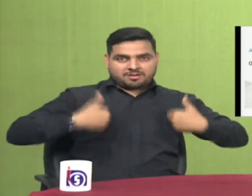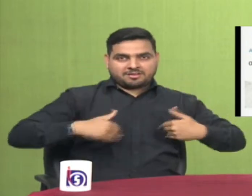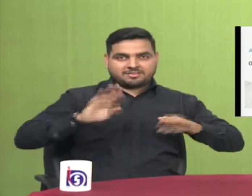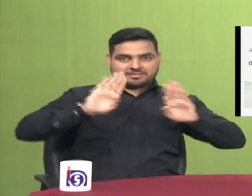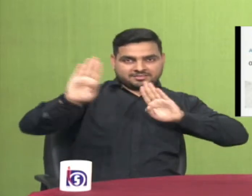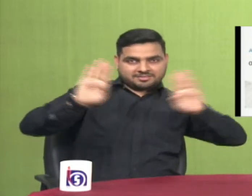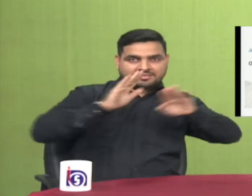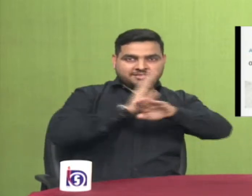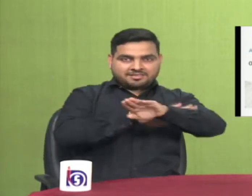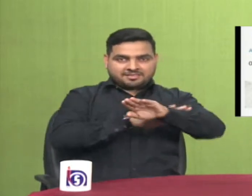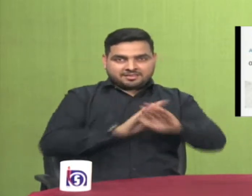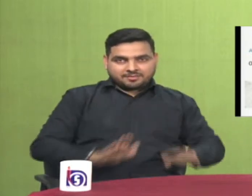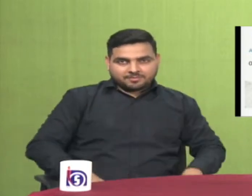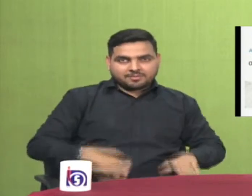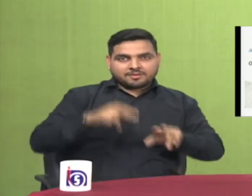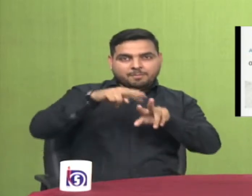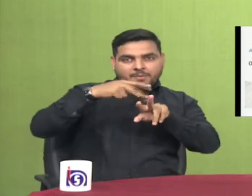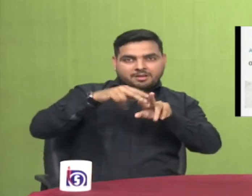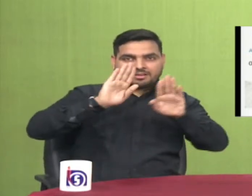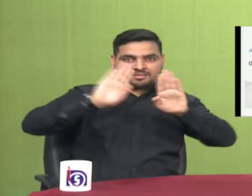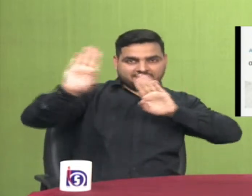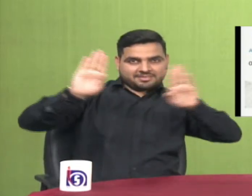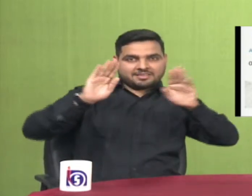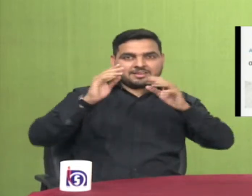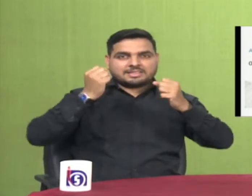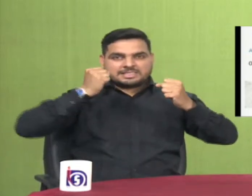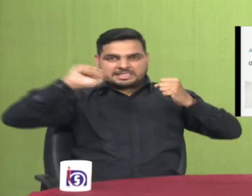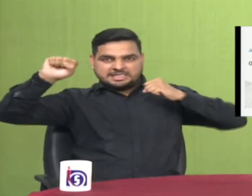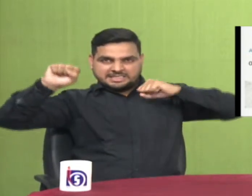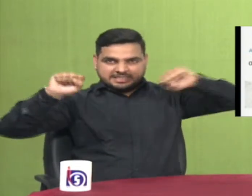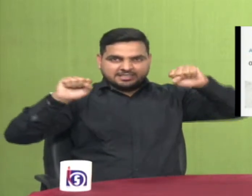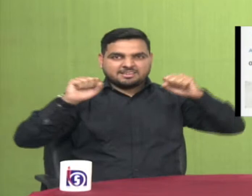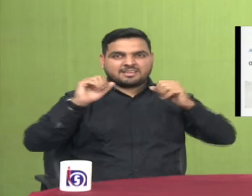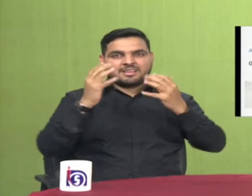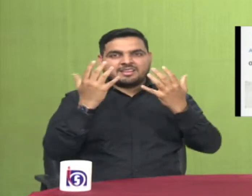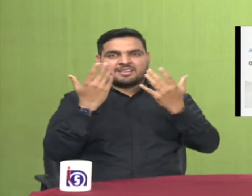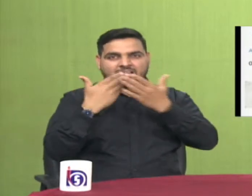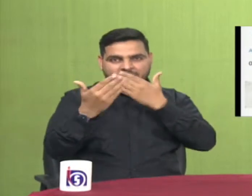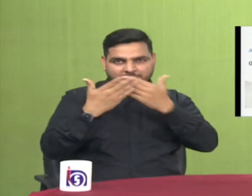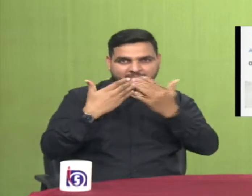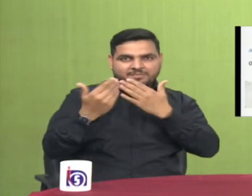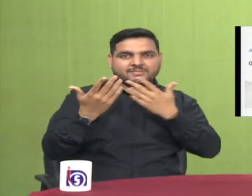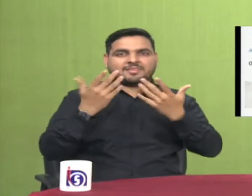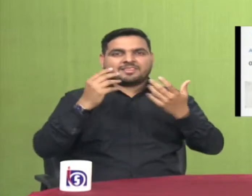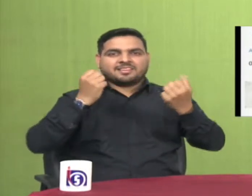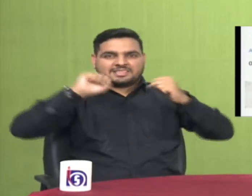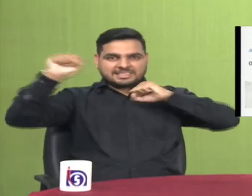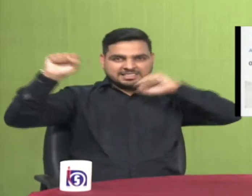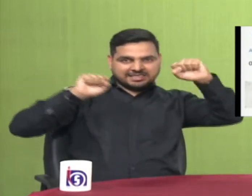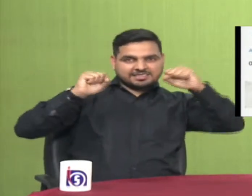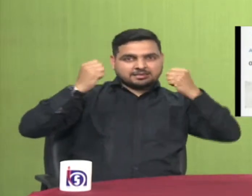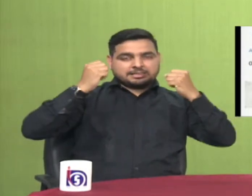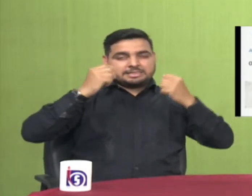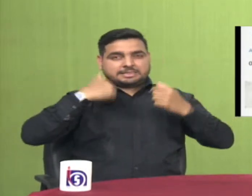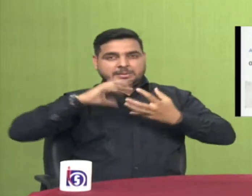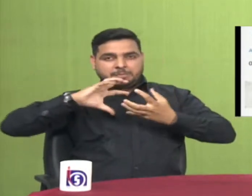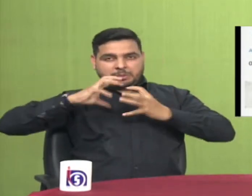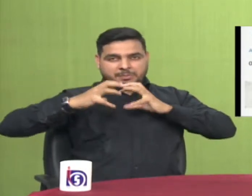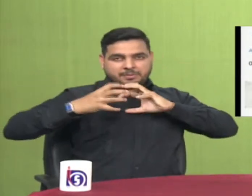Motor development like kick aimlessly, stretches hand and feet,